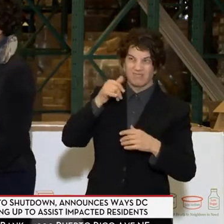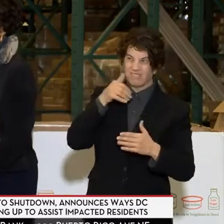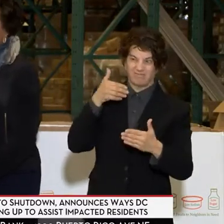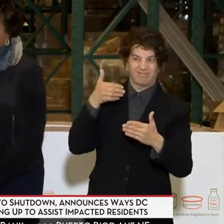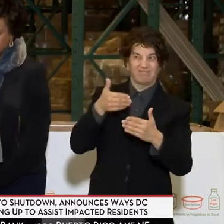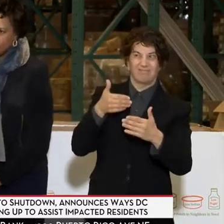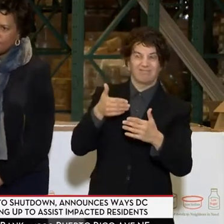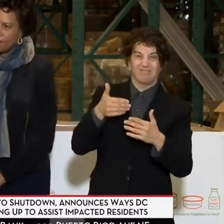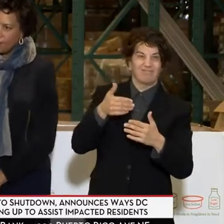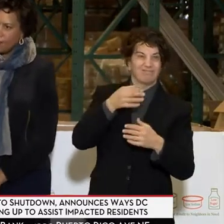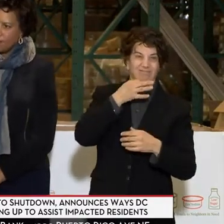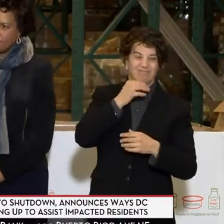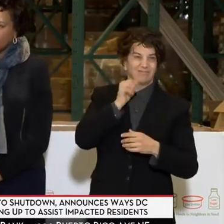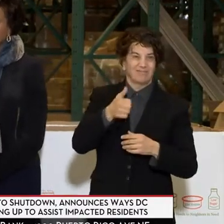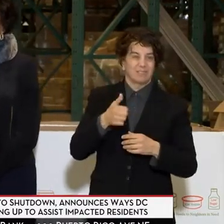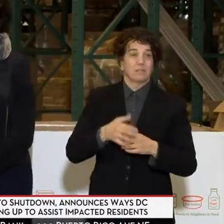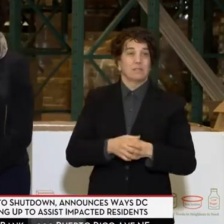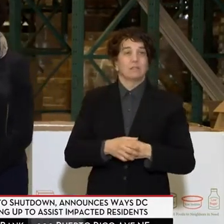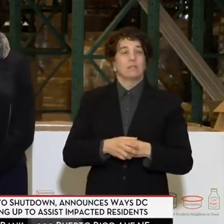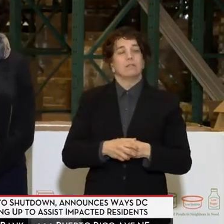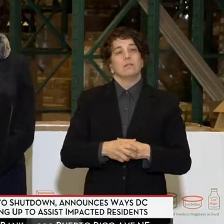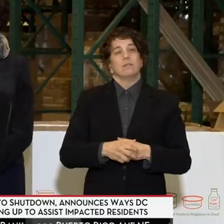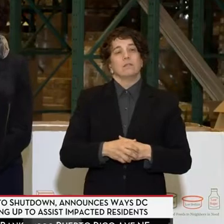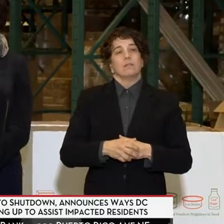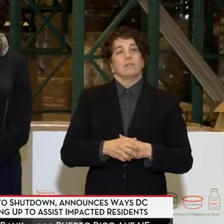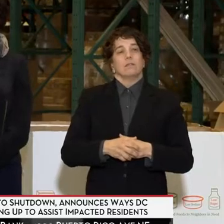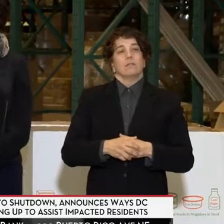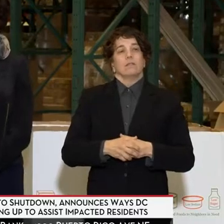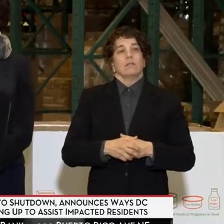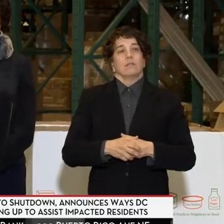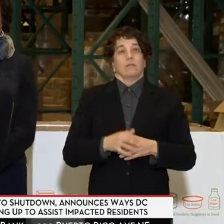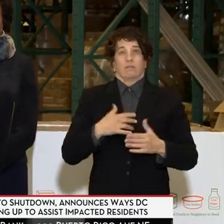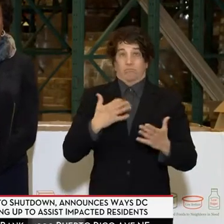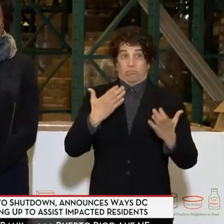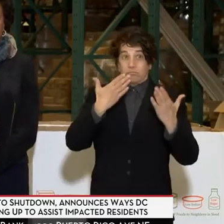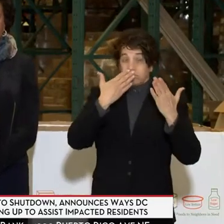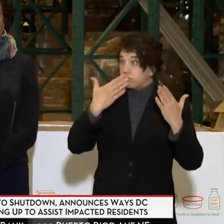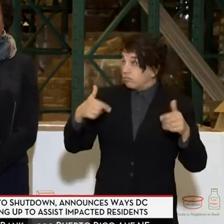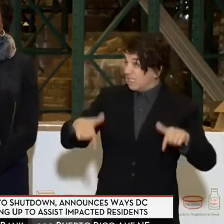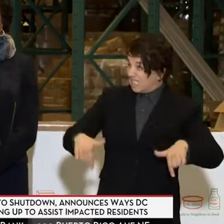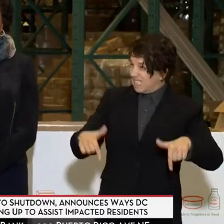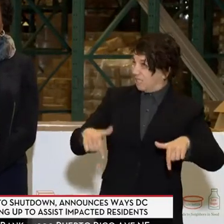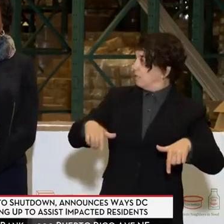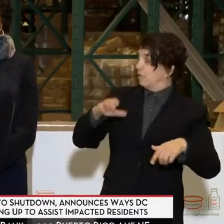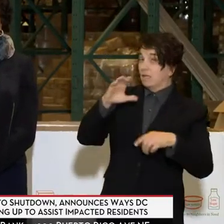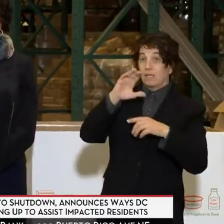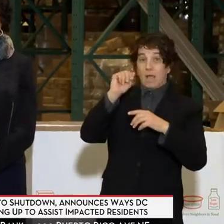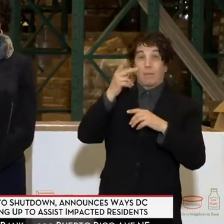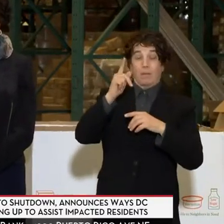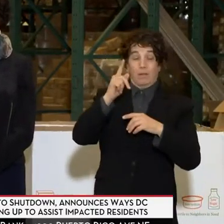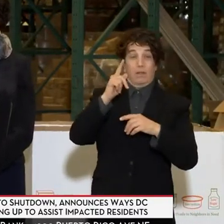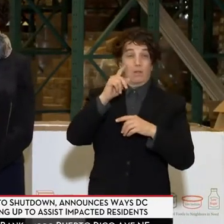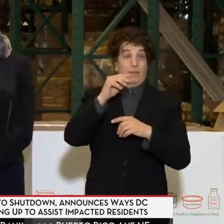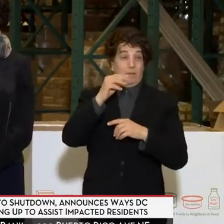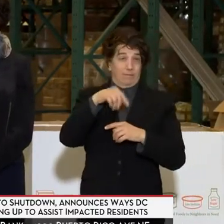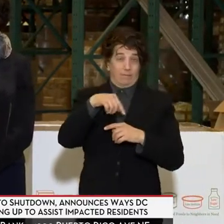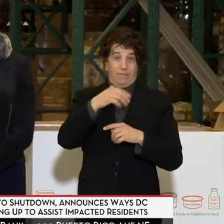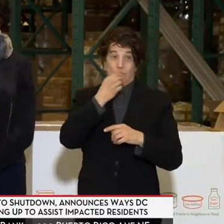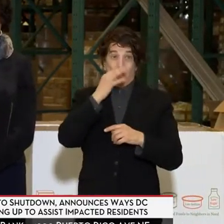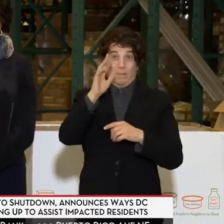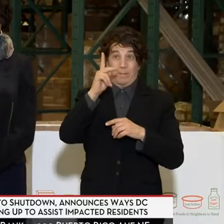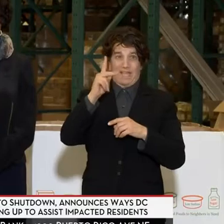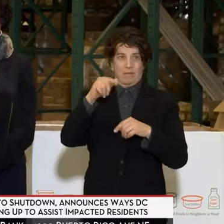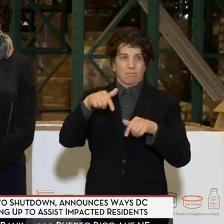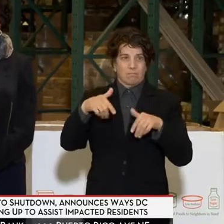to do it. It's all you can do in the winter, I thought, just to feed the hungry. Now we're asking you to feed middle-class